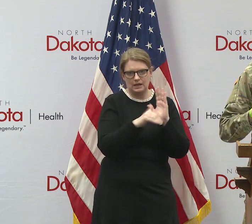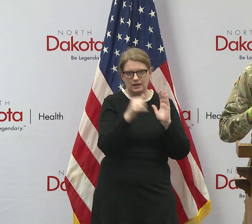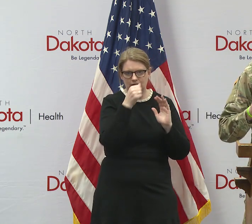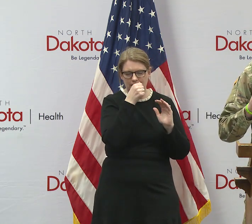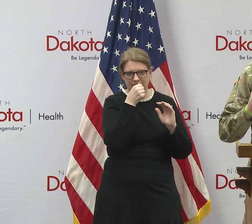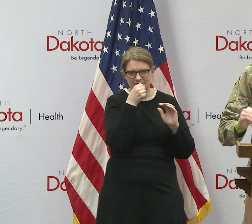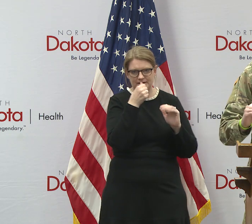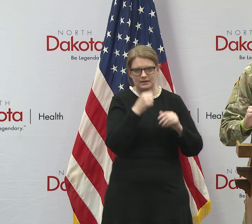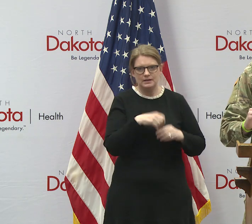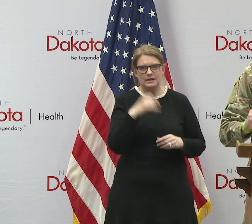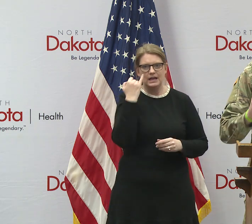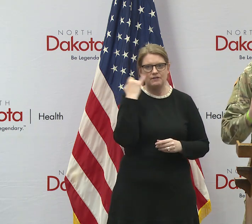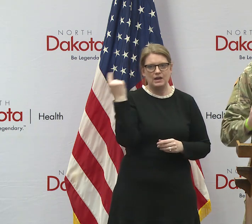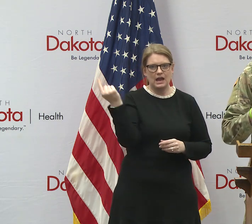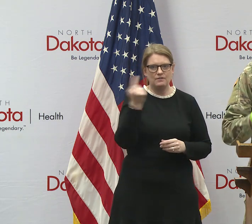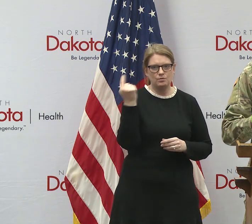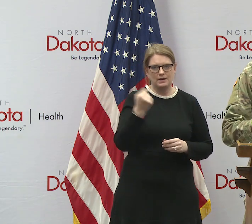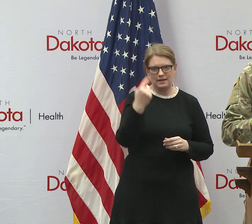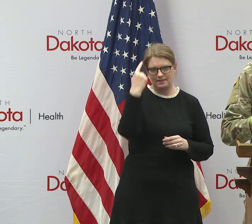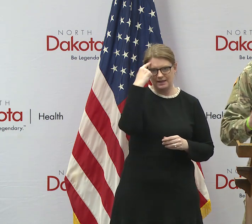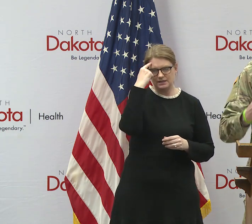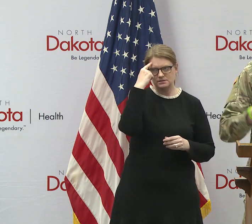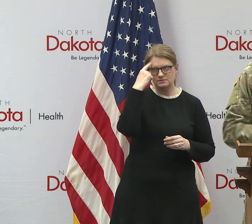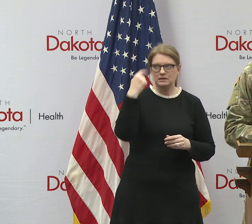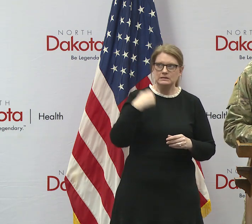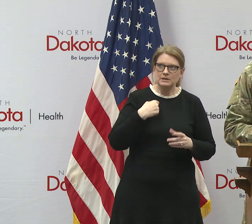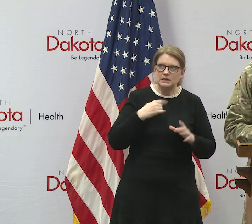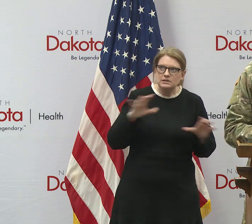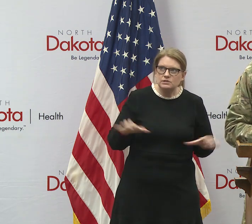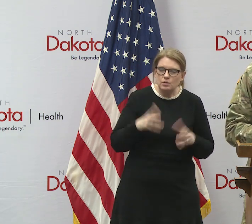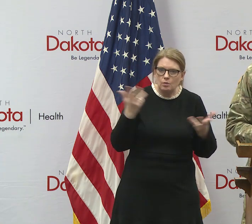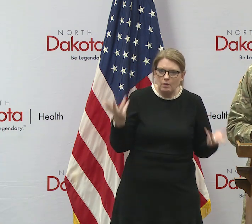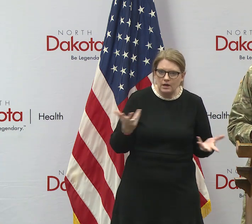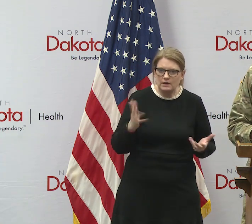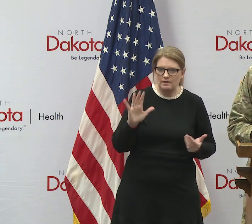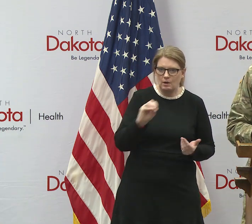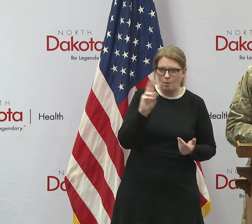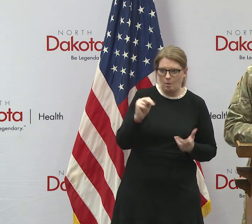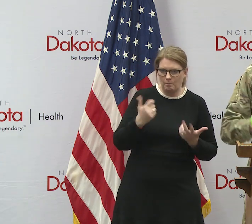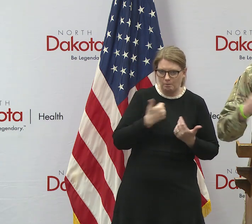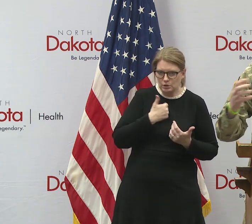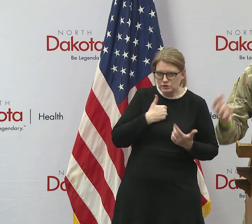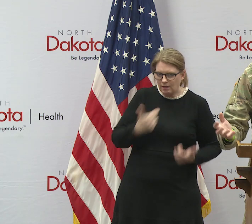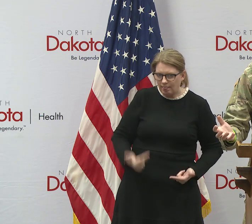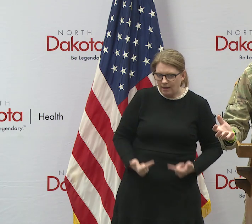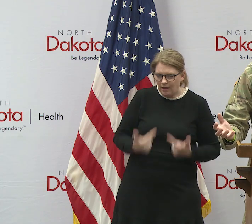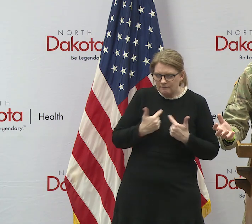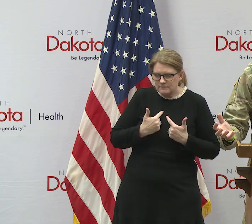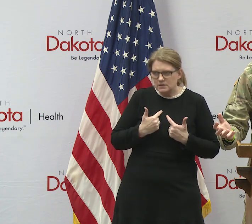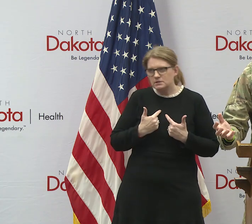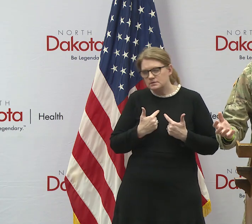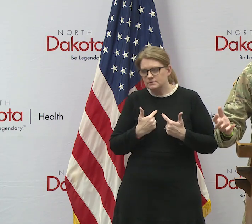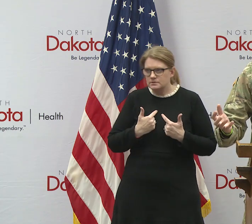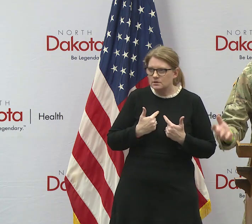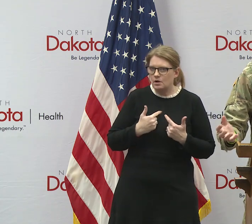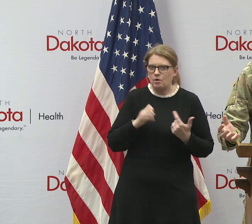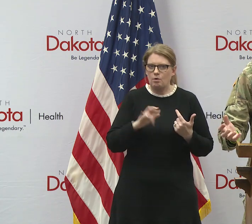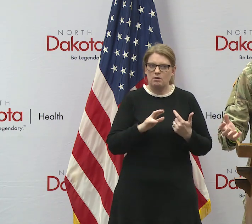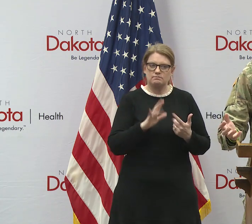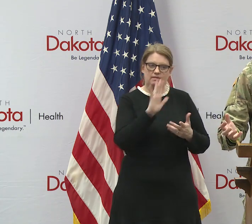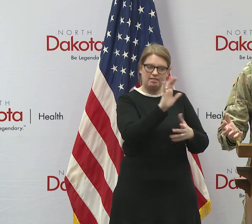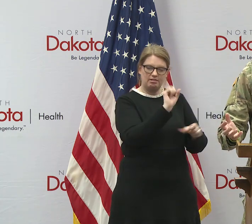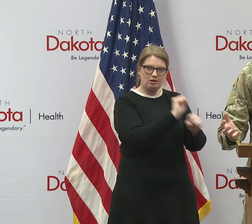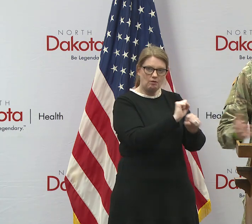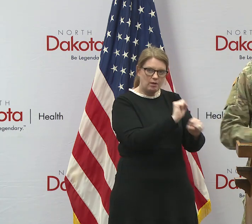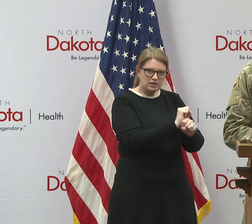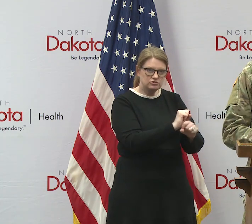But if everyone just thinks, what can I do, whether it's in their own personal life or in their what their vocation